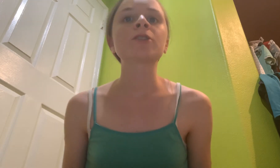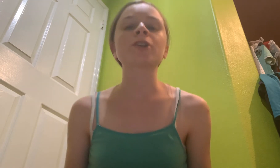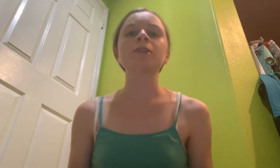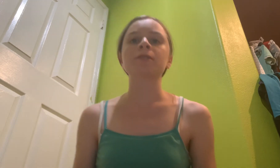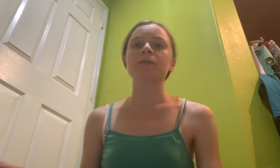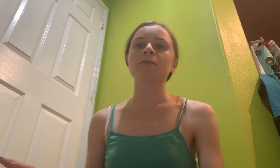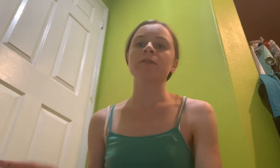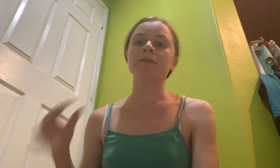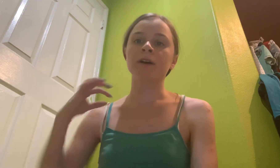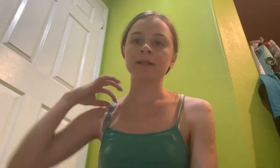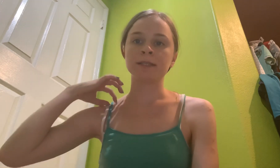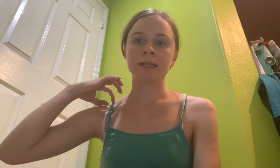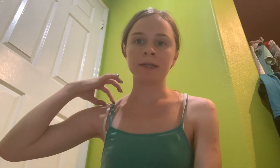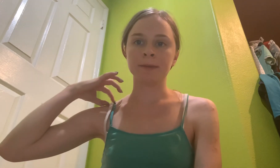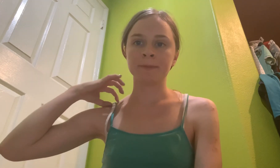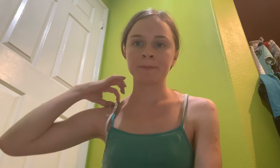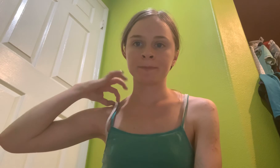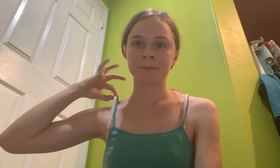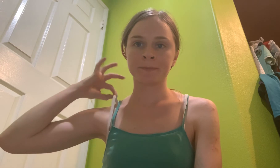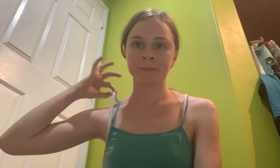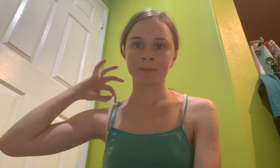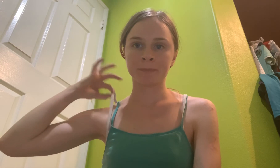Shirt or volunteer.